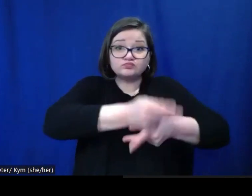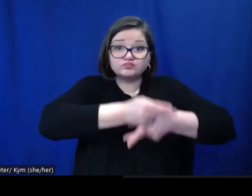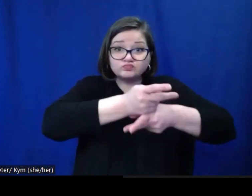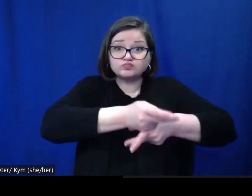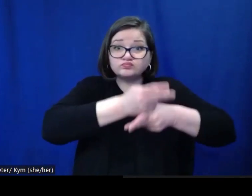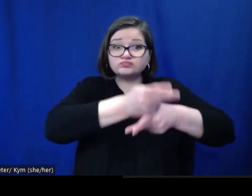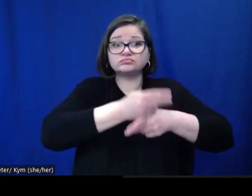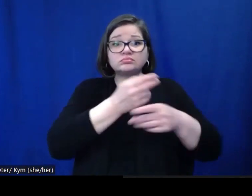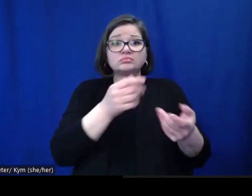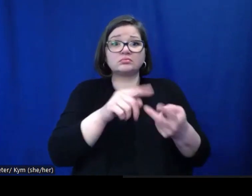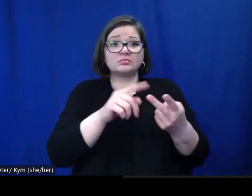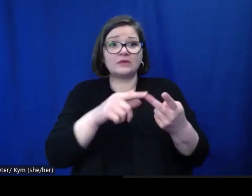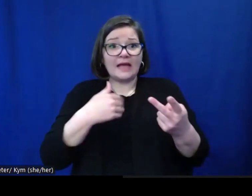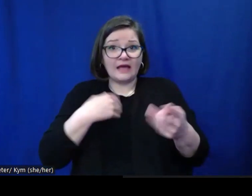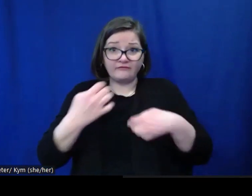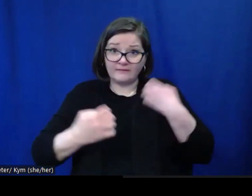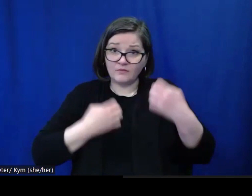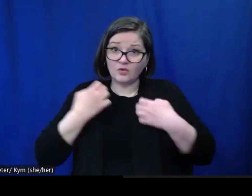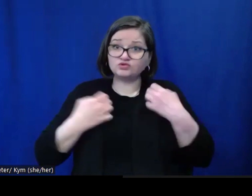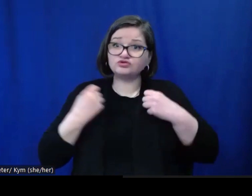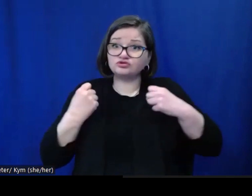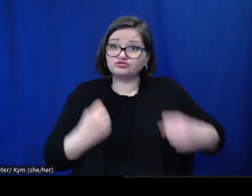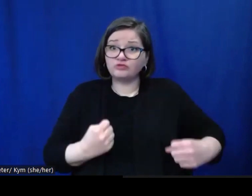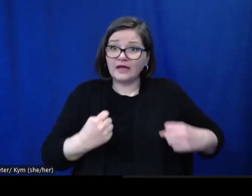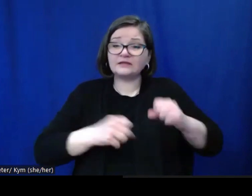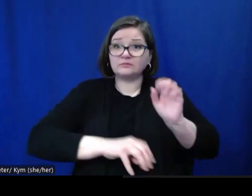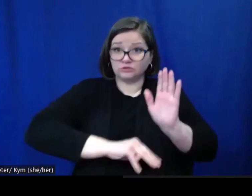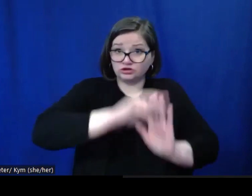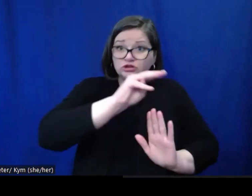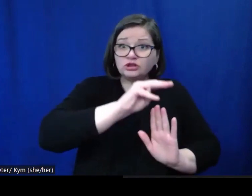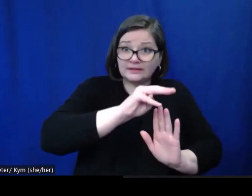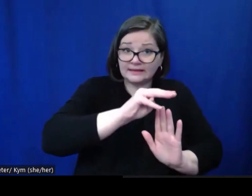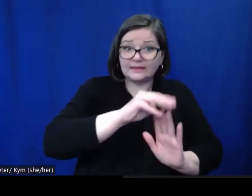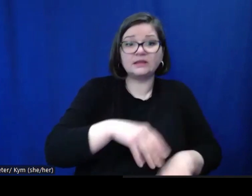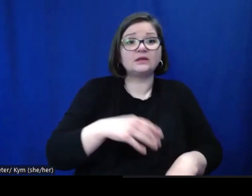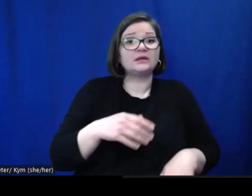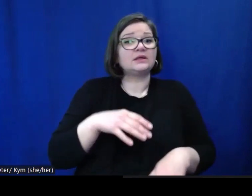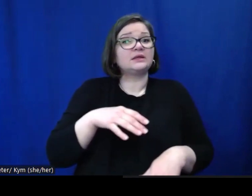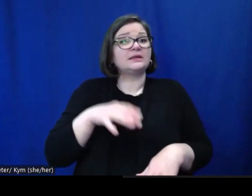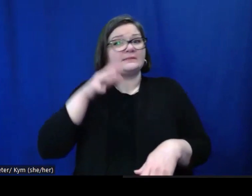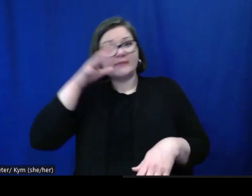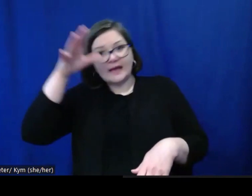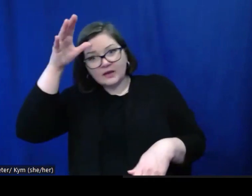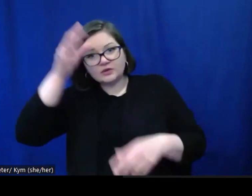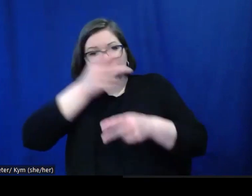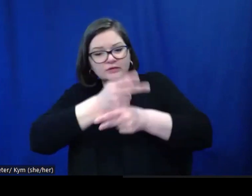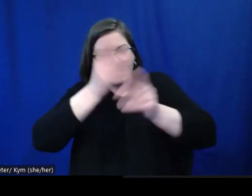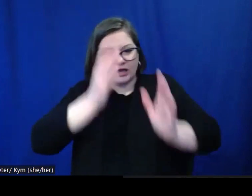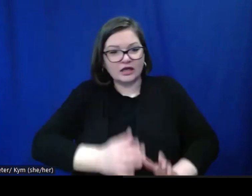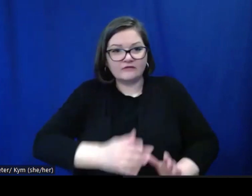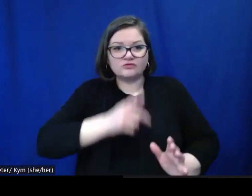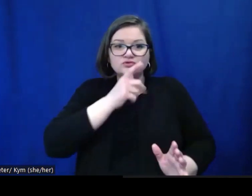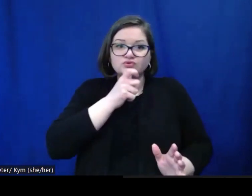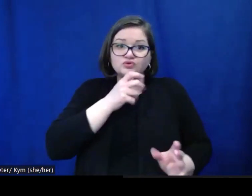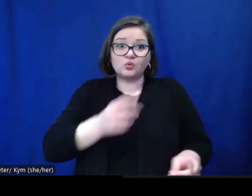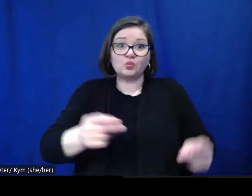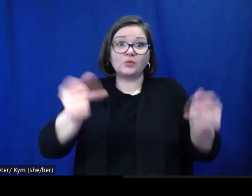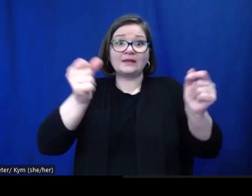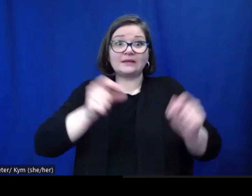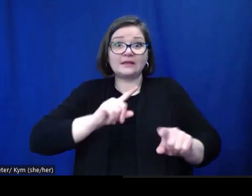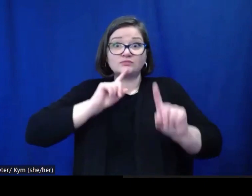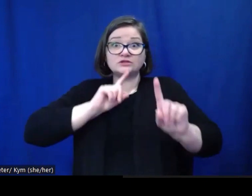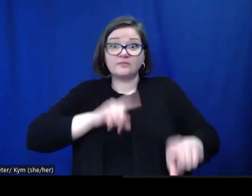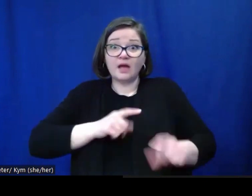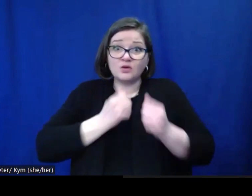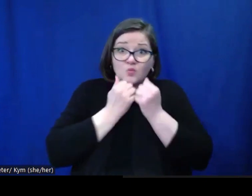and strength maturity. Caregivers that respond quickly and warmly when the child is